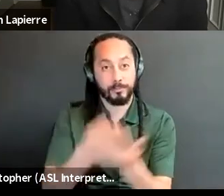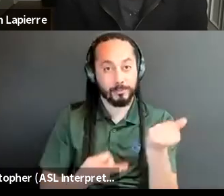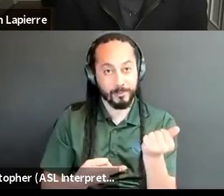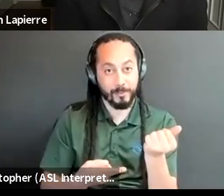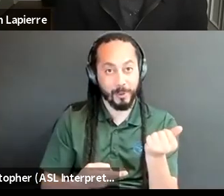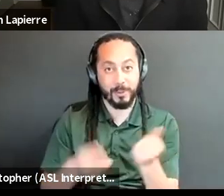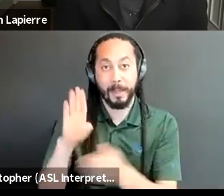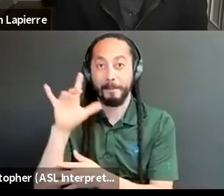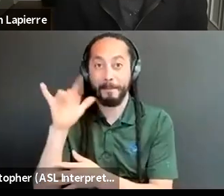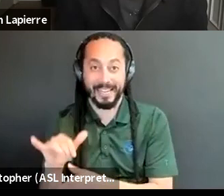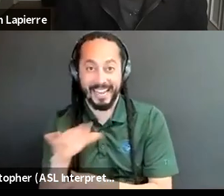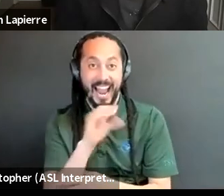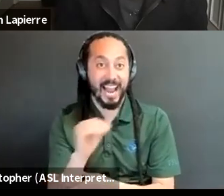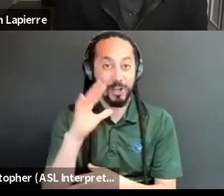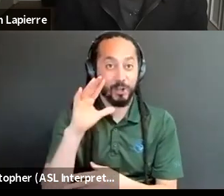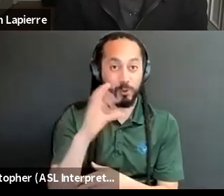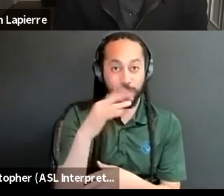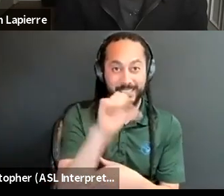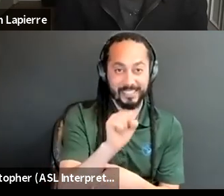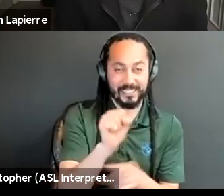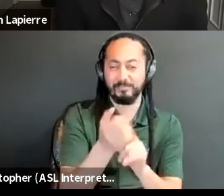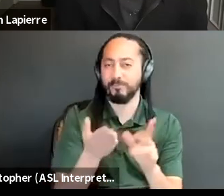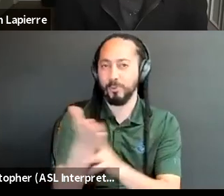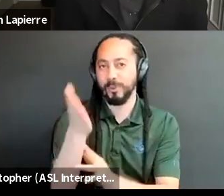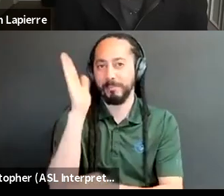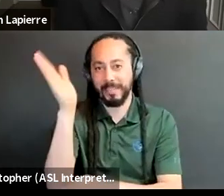the ASL interpretation throughout the webinar.